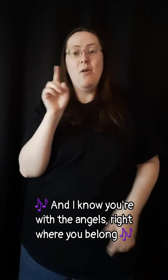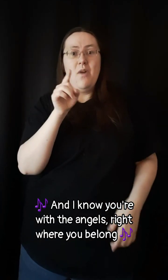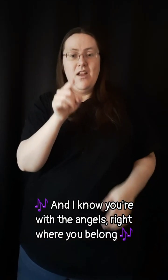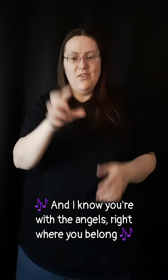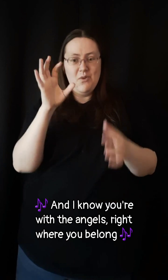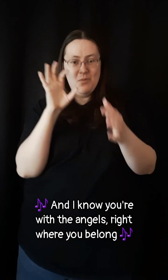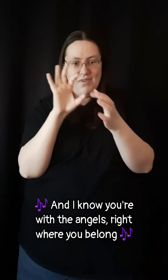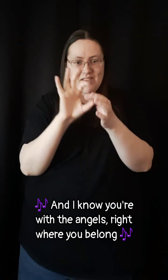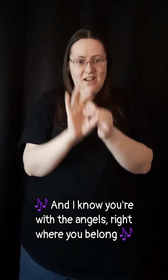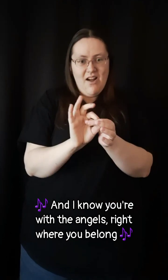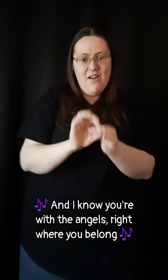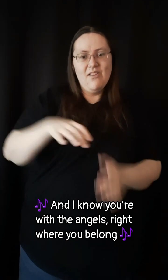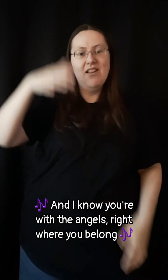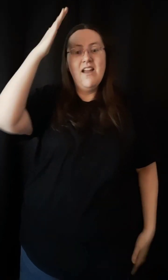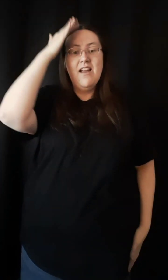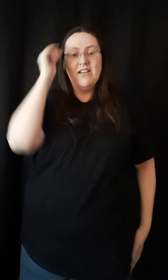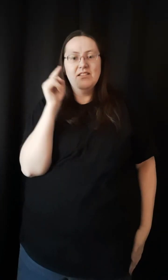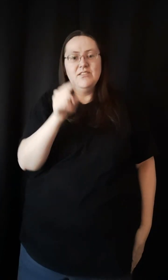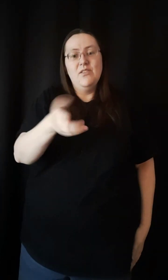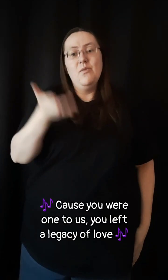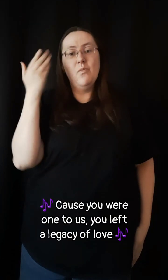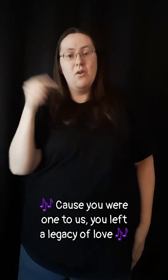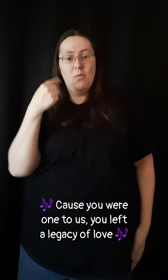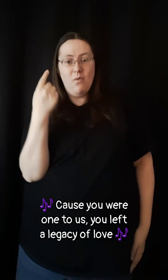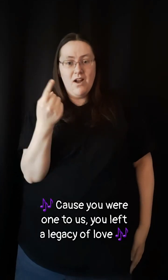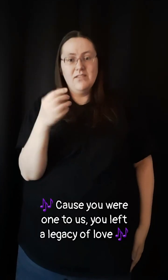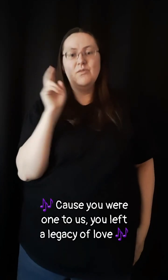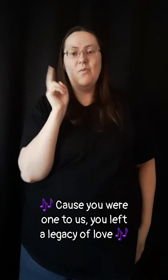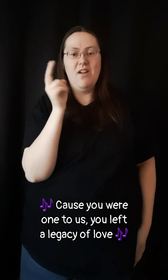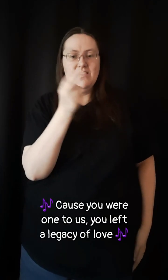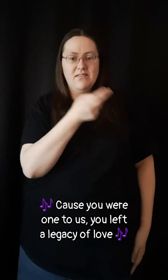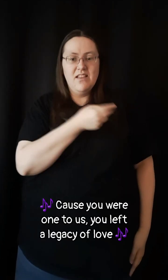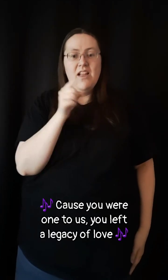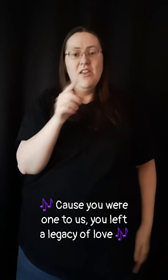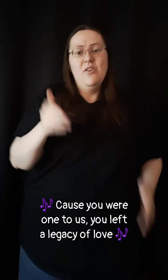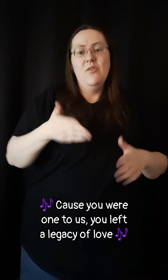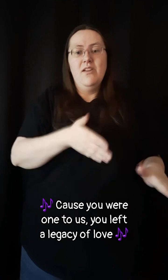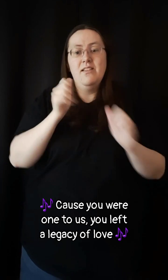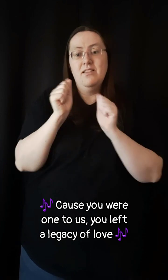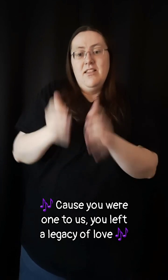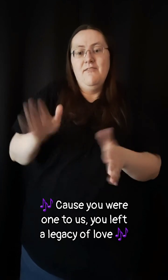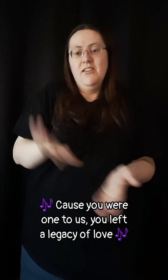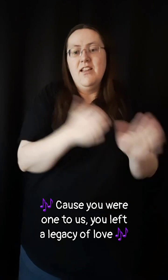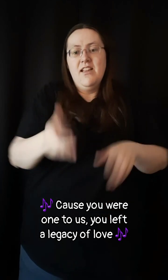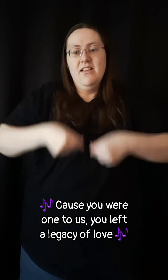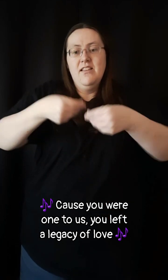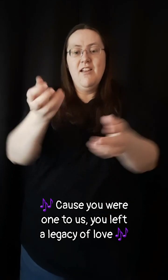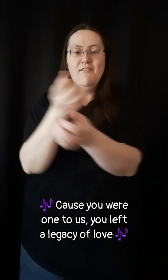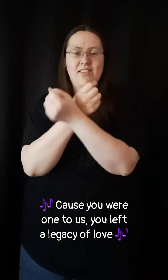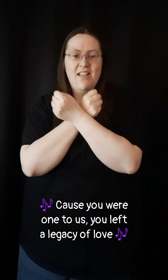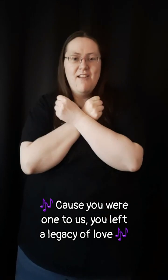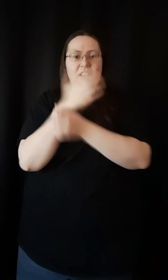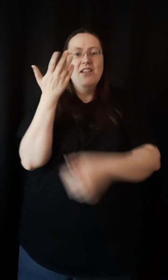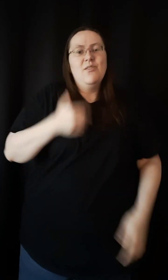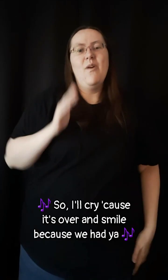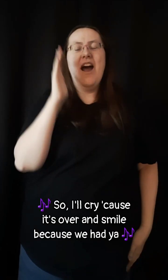right where you belong Cause you were one to us, you left a legacy of